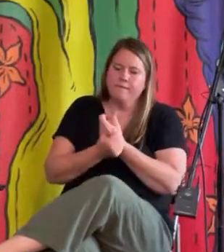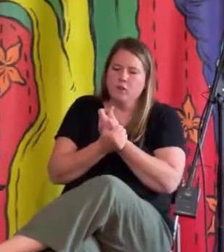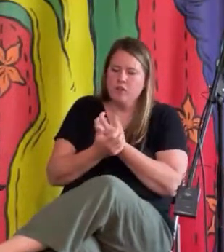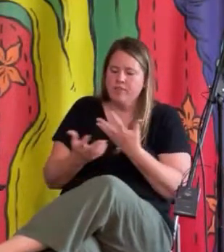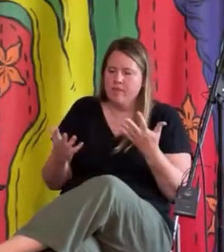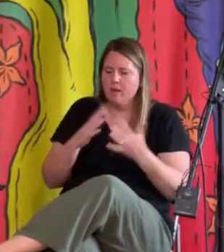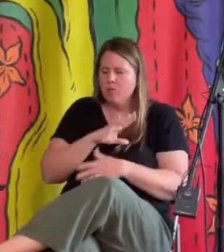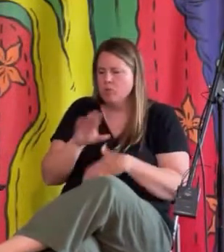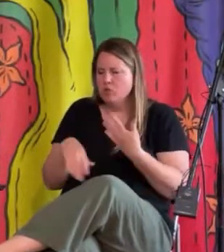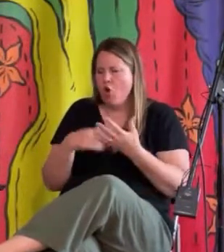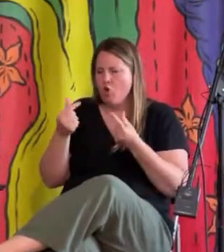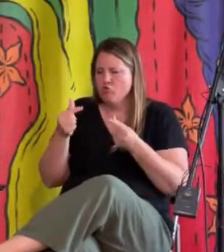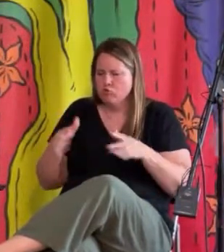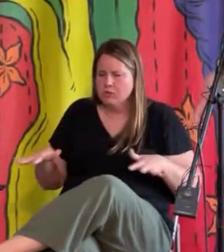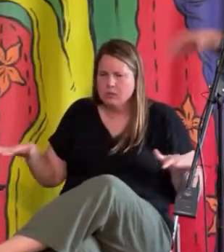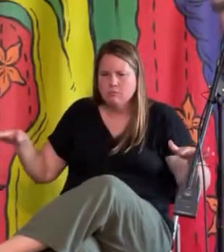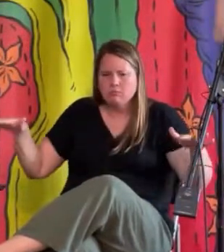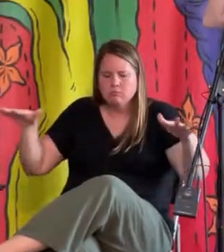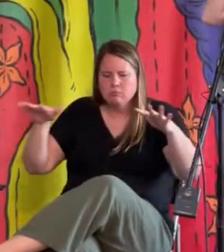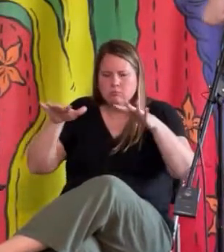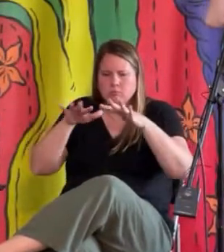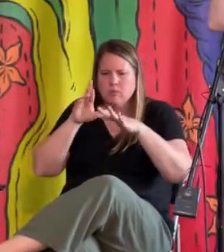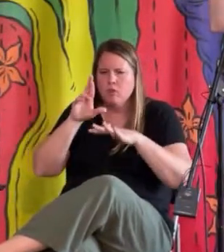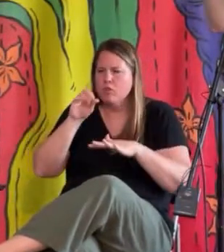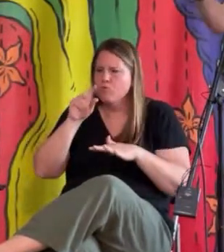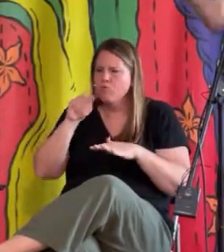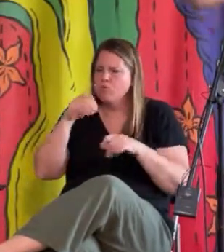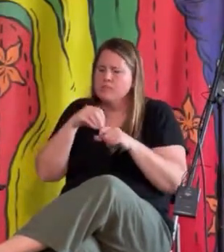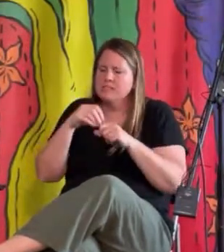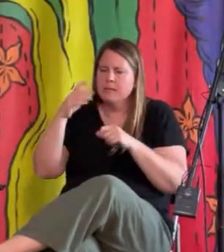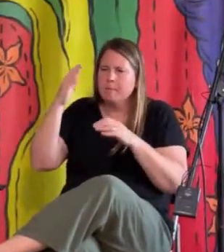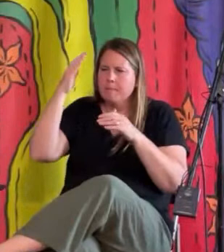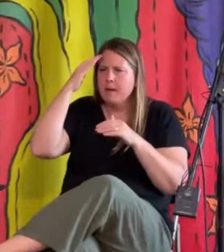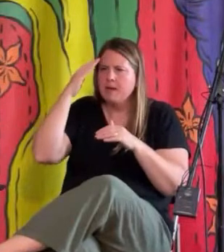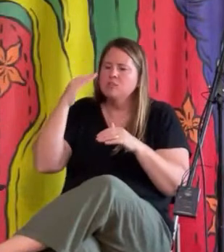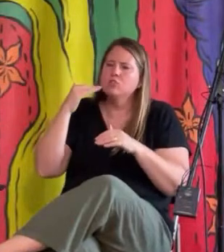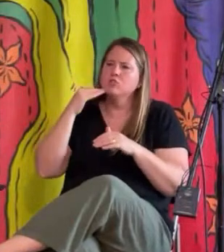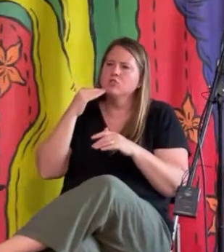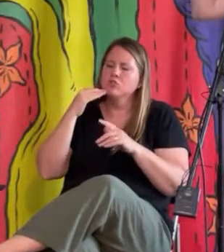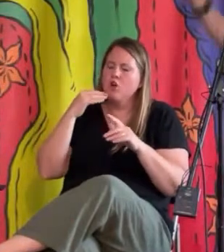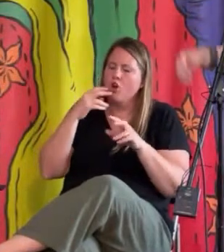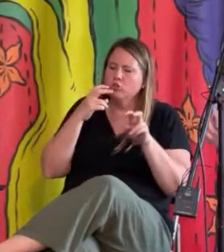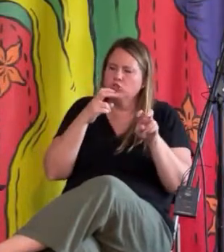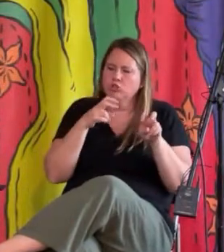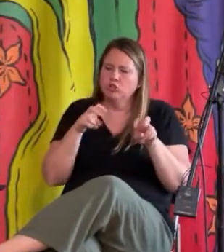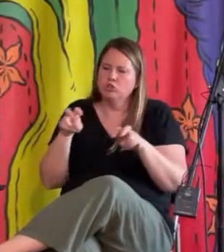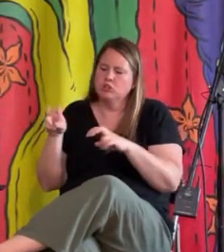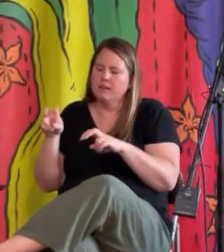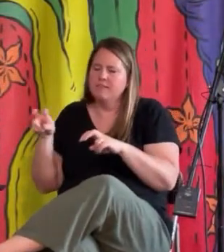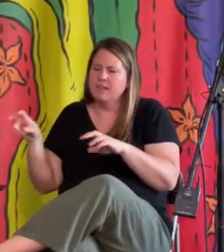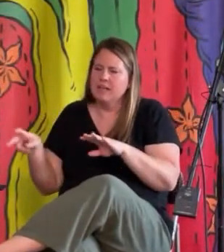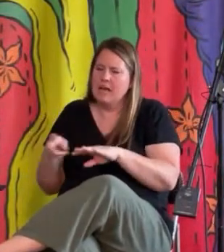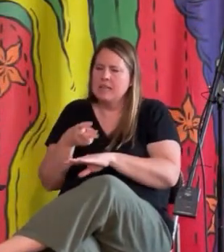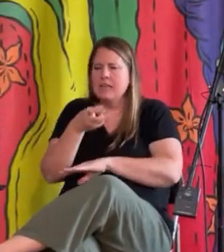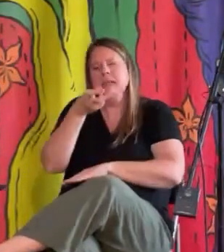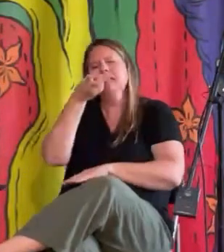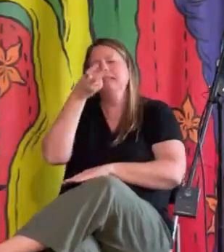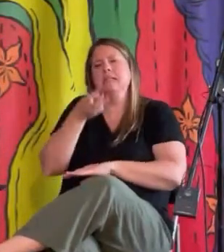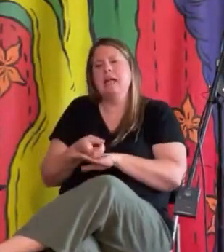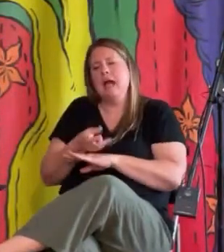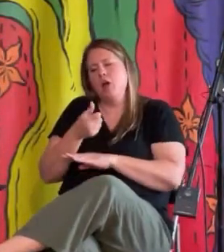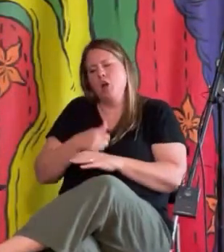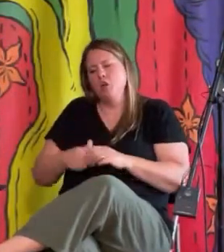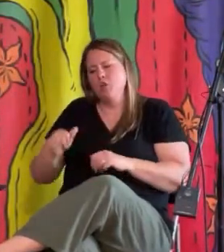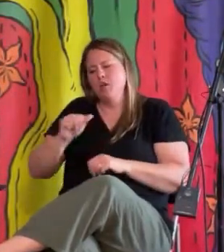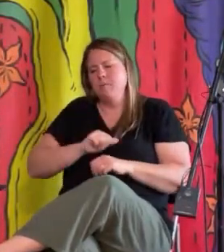all green. The roots in my skull shifted, and I laid down beneath my own branches. I